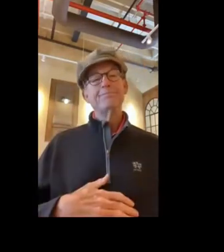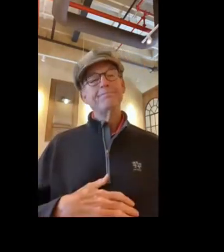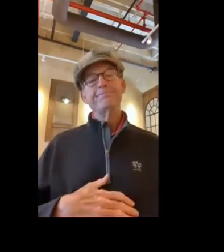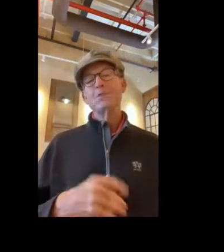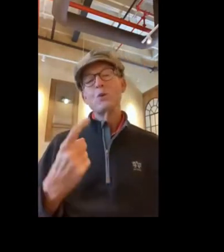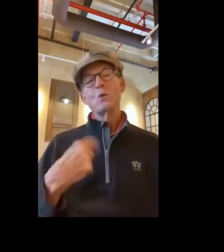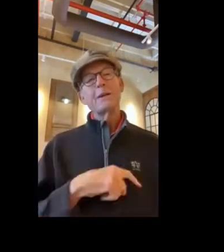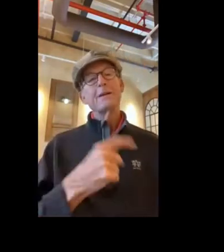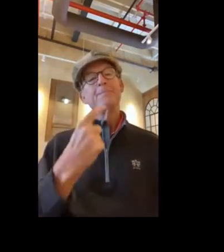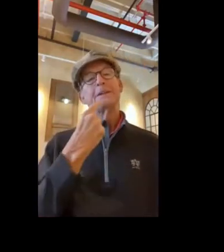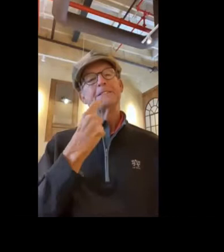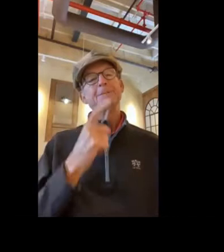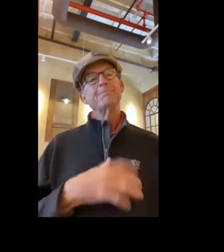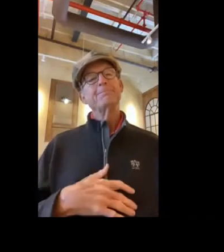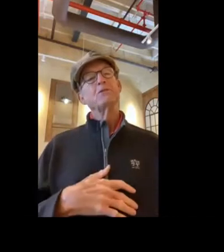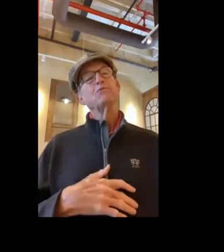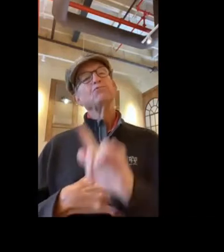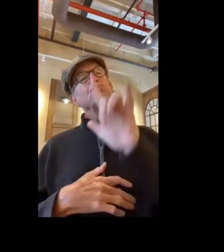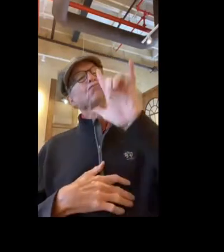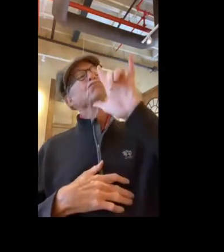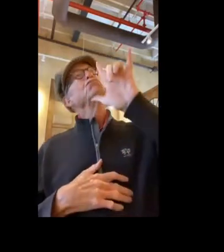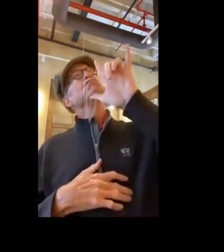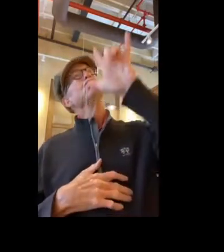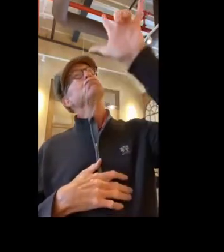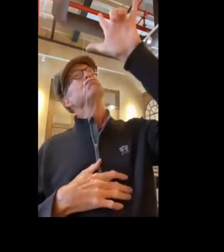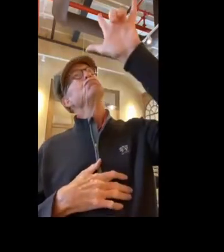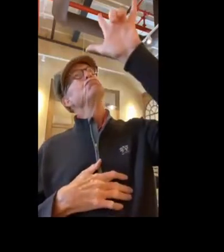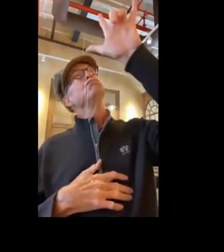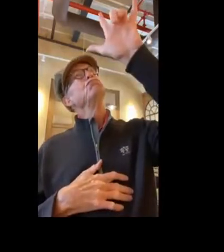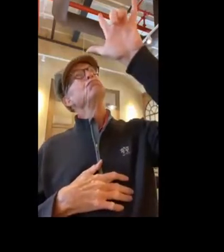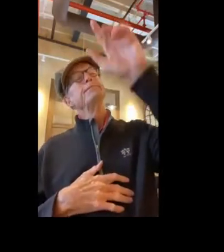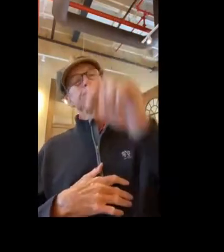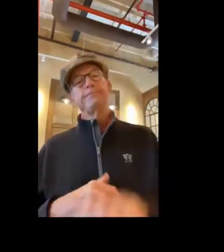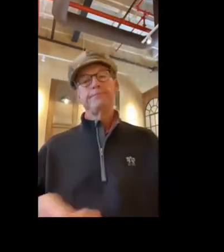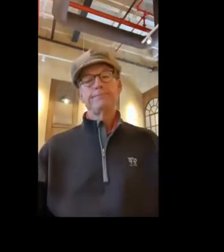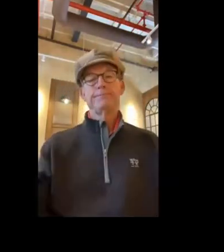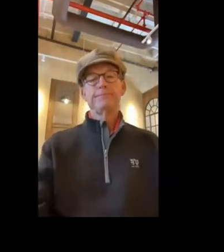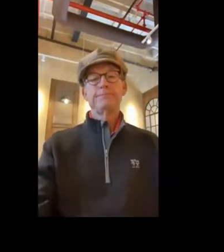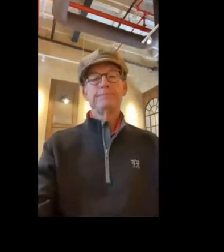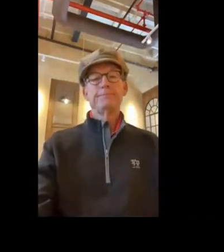A kind man. We miss him and send love.